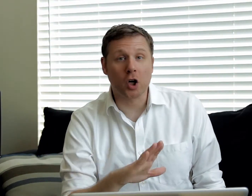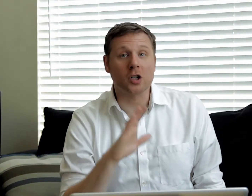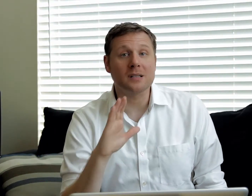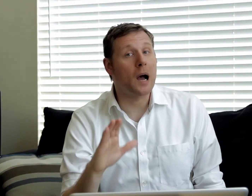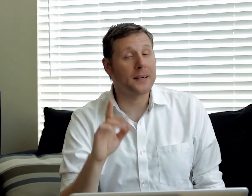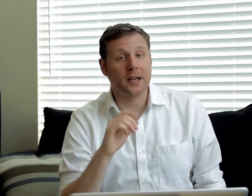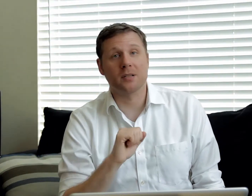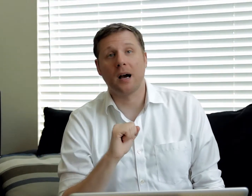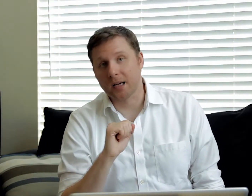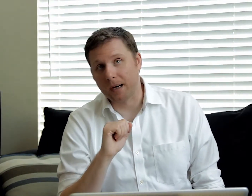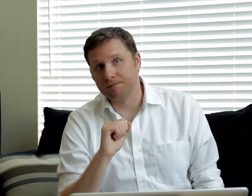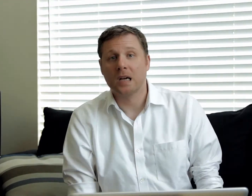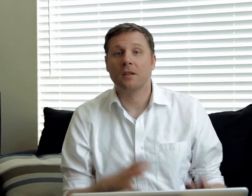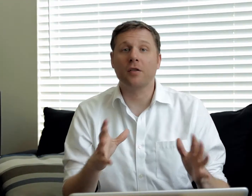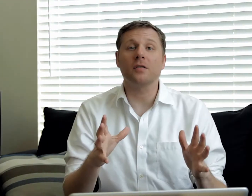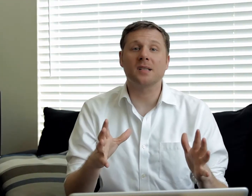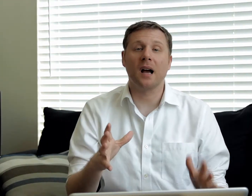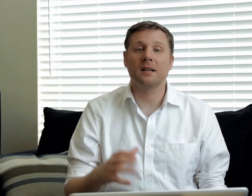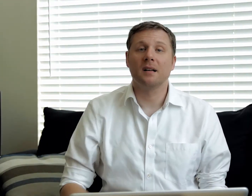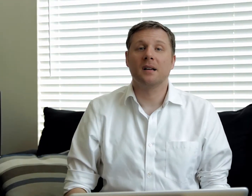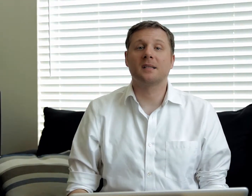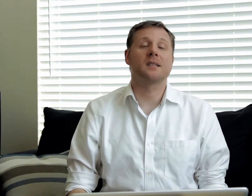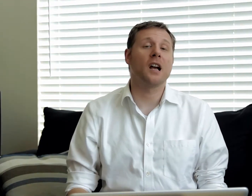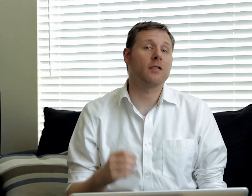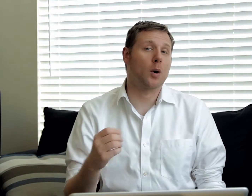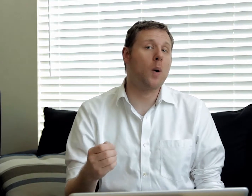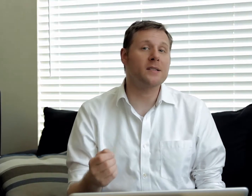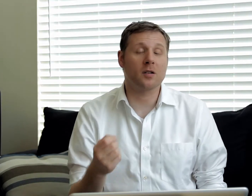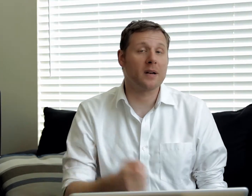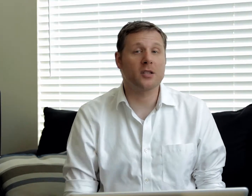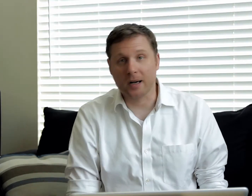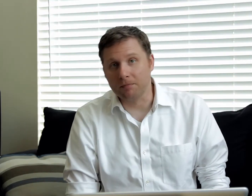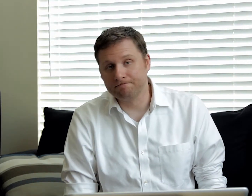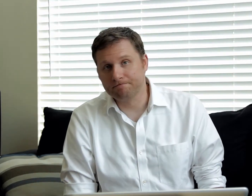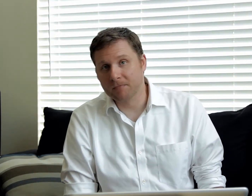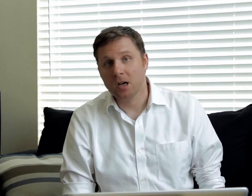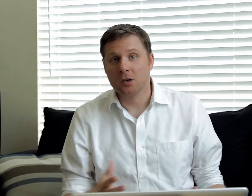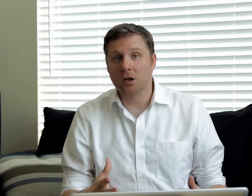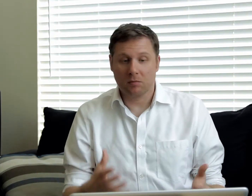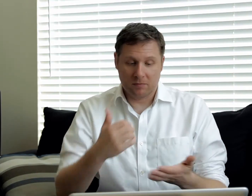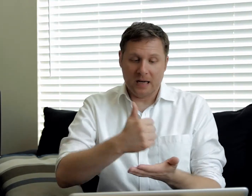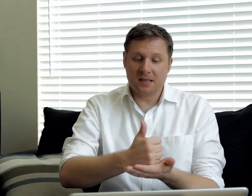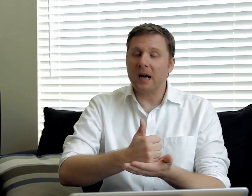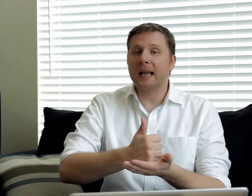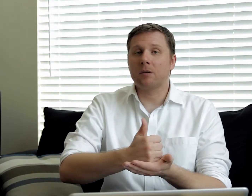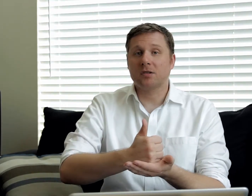current topic that you're talking about. The third sign is the sign for request or I need your help. So, in sign language,